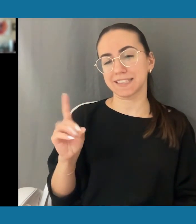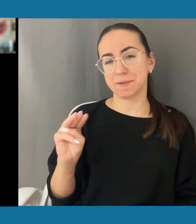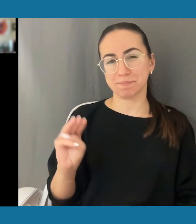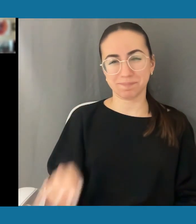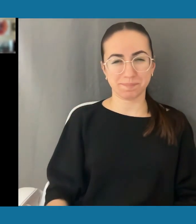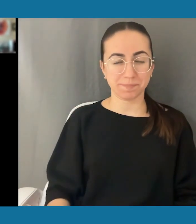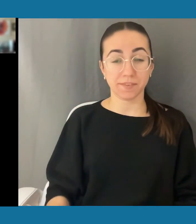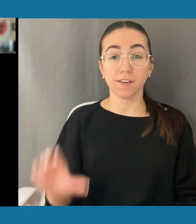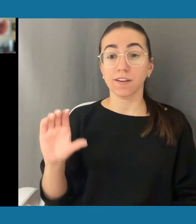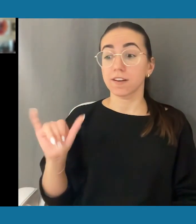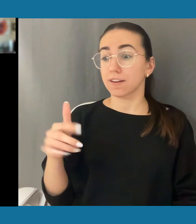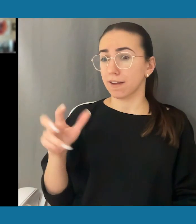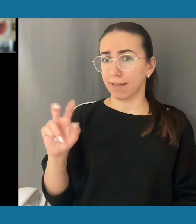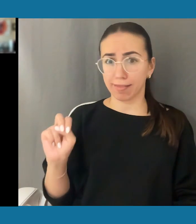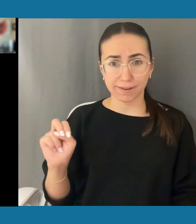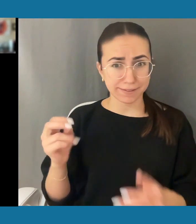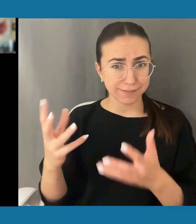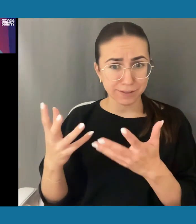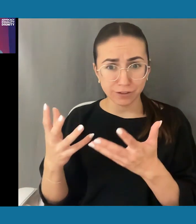Mike.